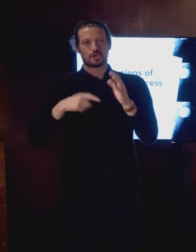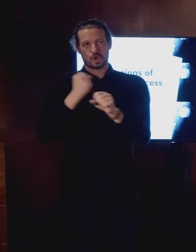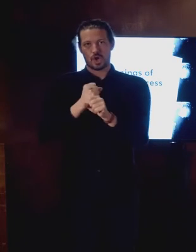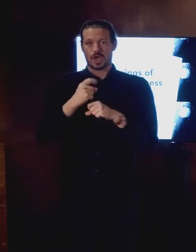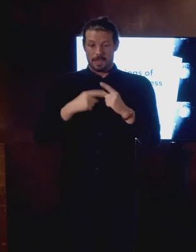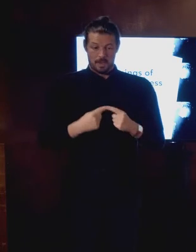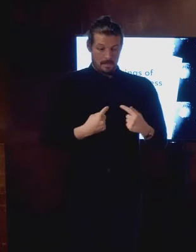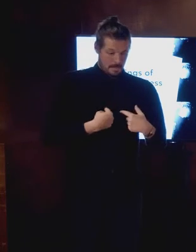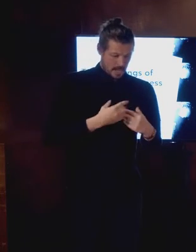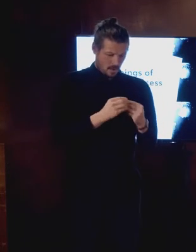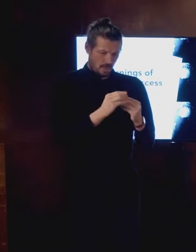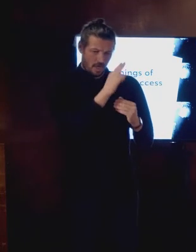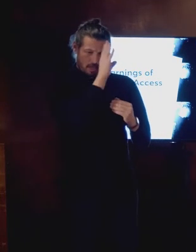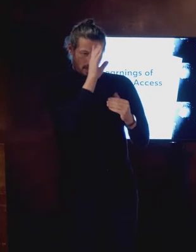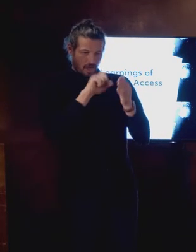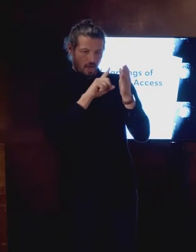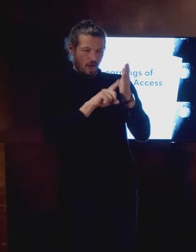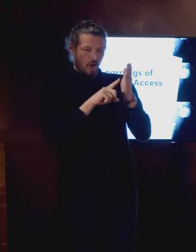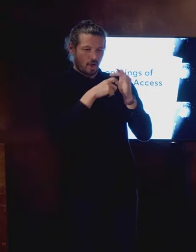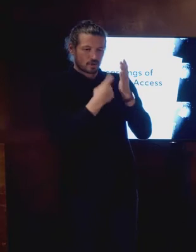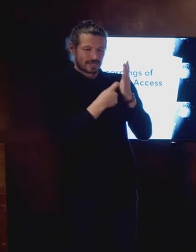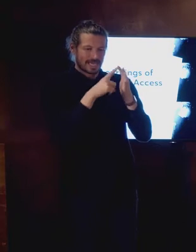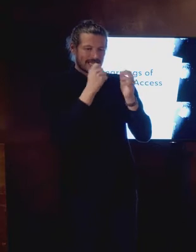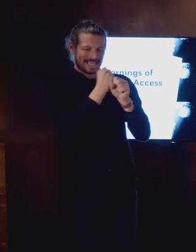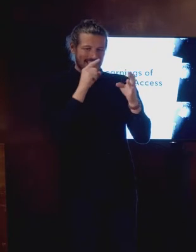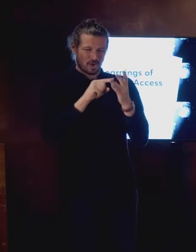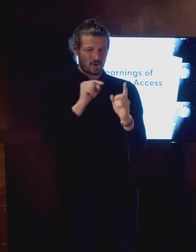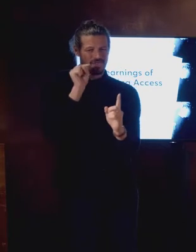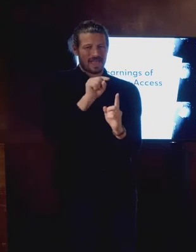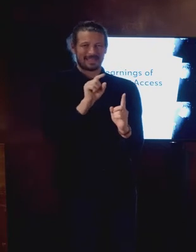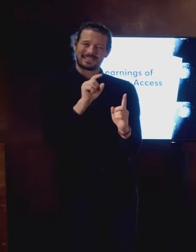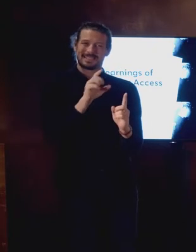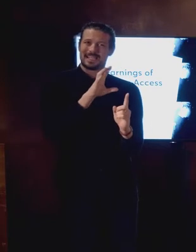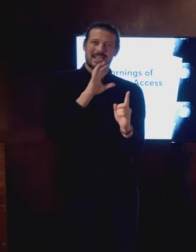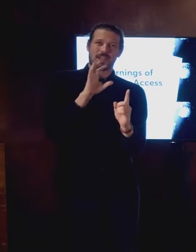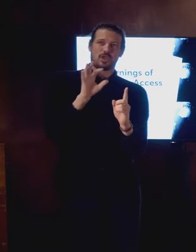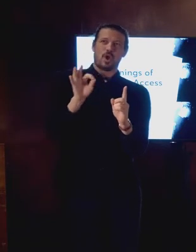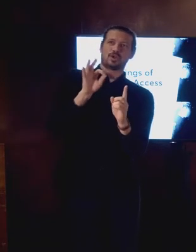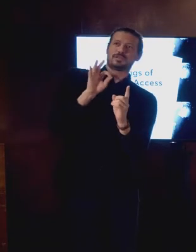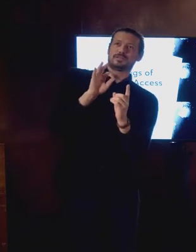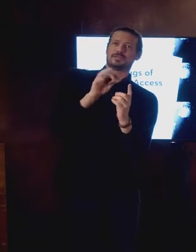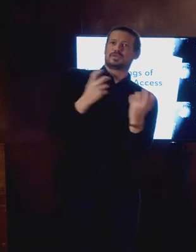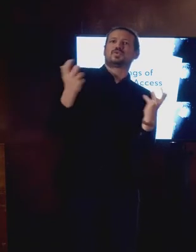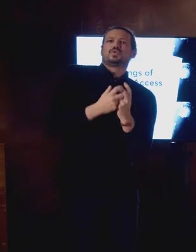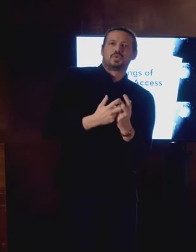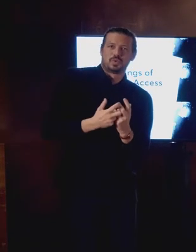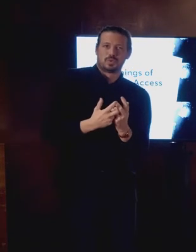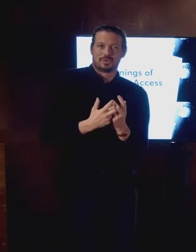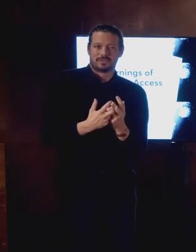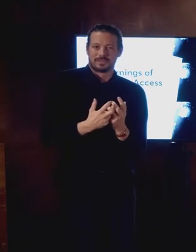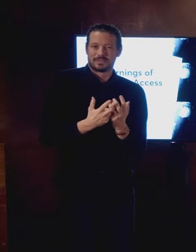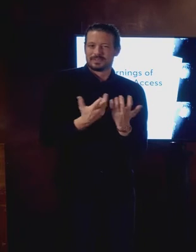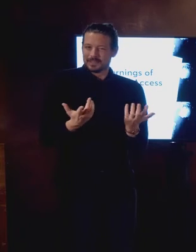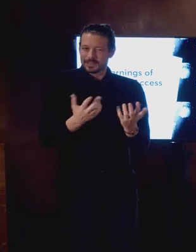with my alter egos was not going to work dramaturgically anymore. So we created a character for